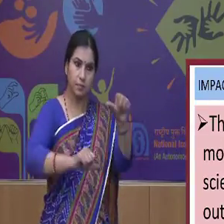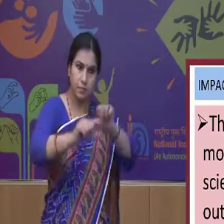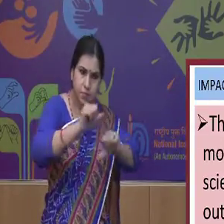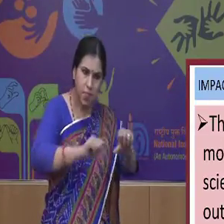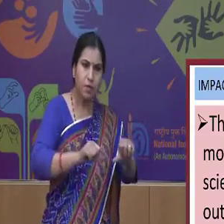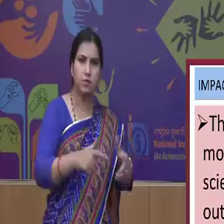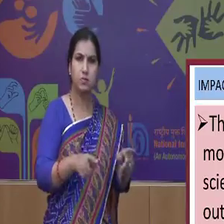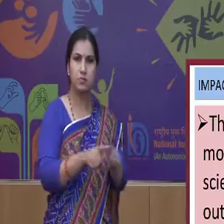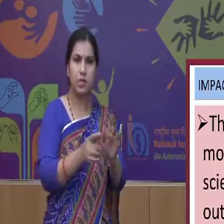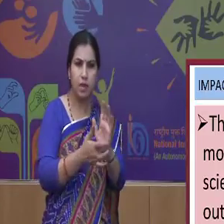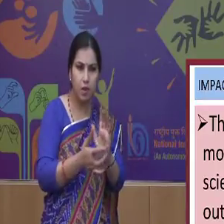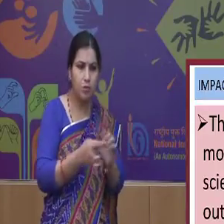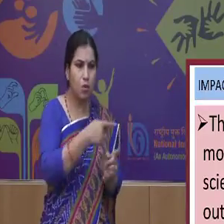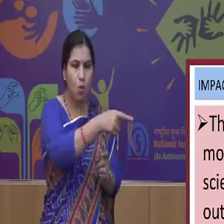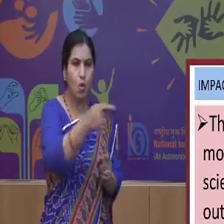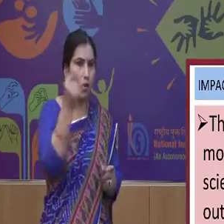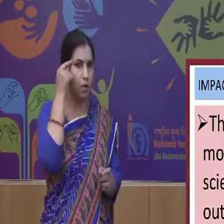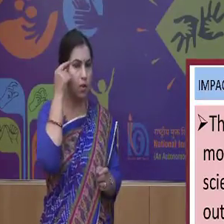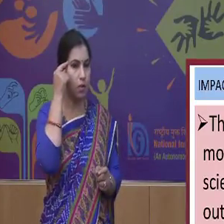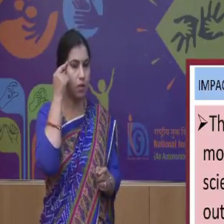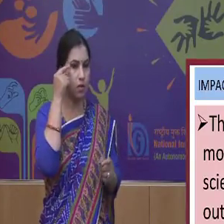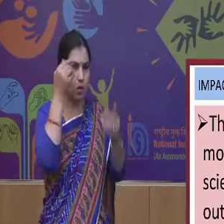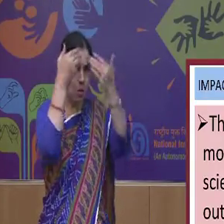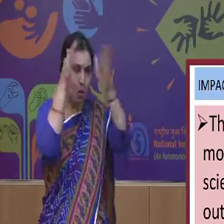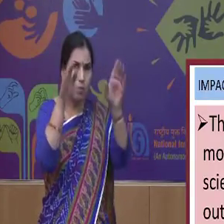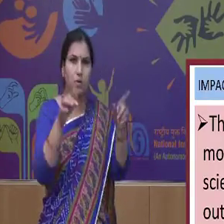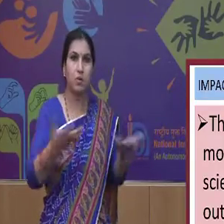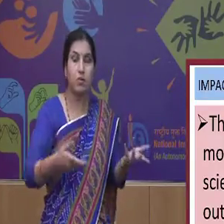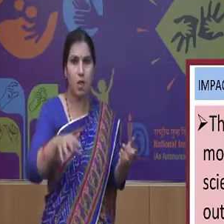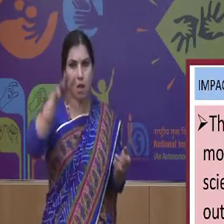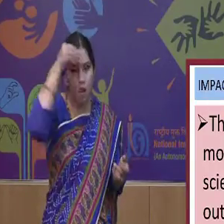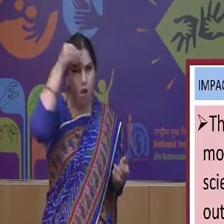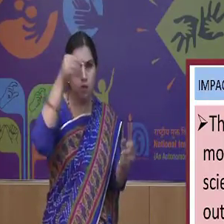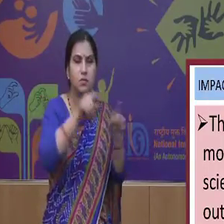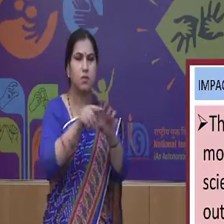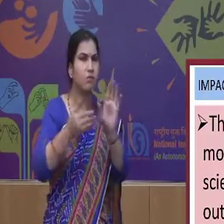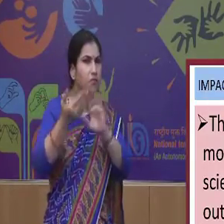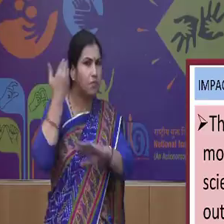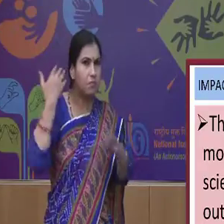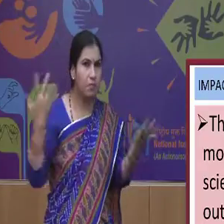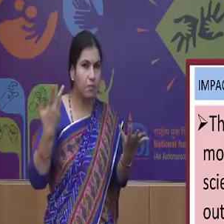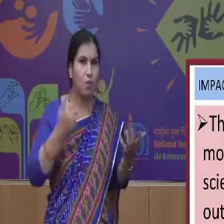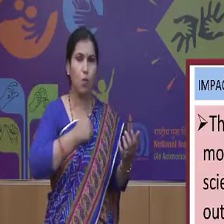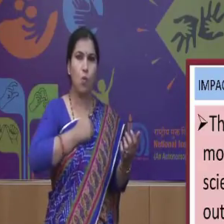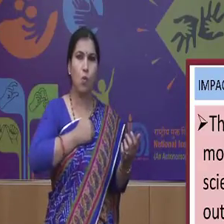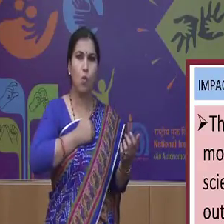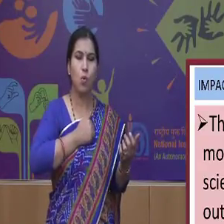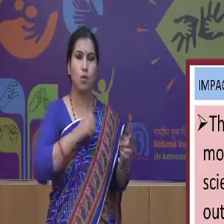changed the outlook of Indians as they learned that there was nothing wrong in changing their